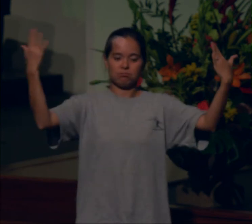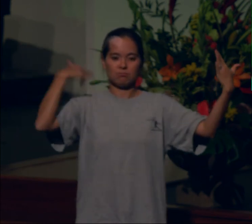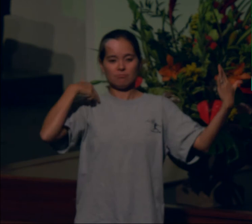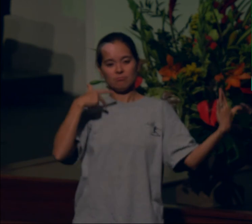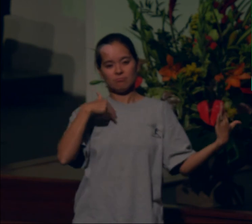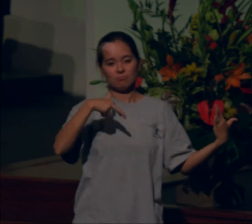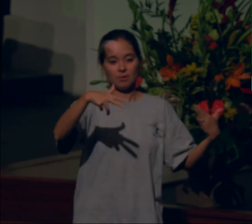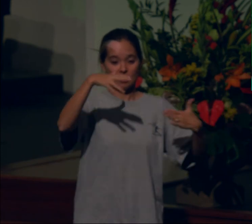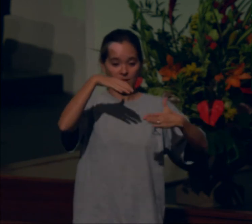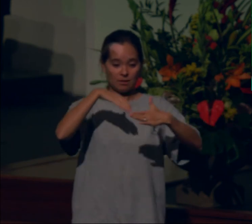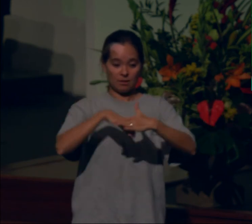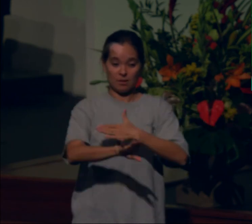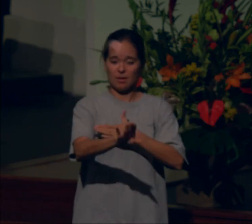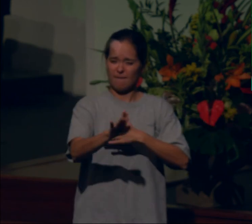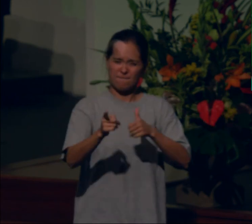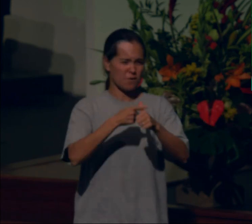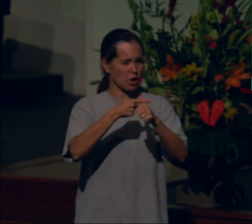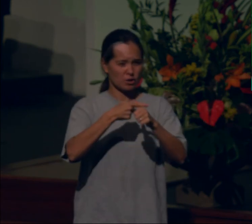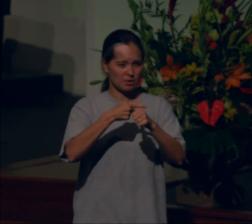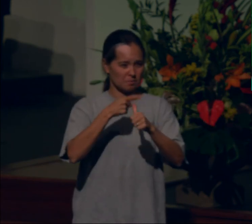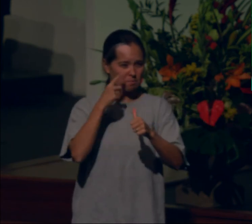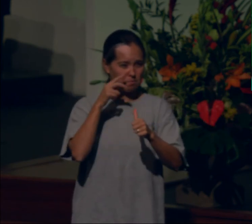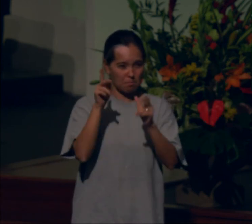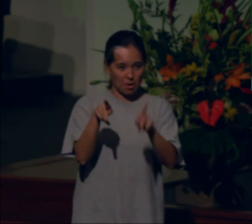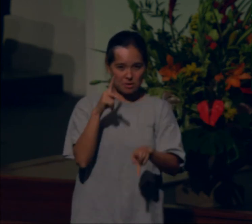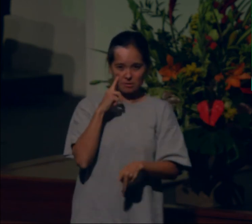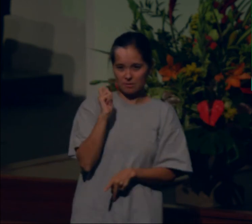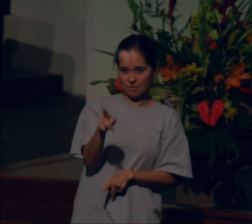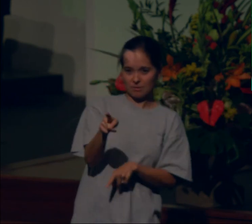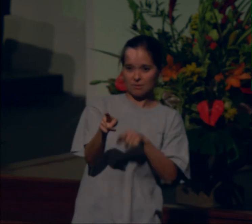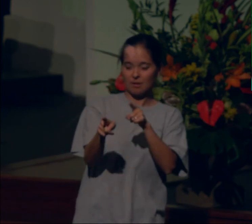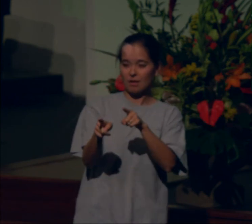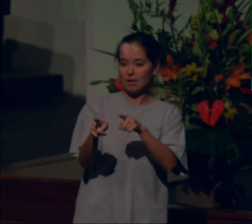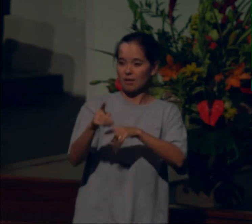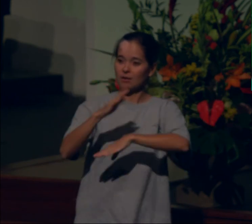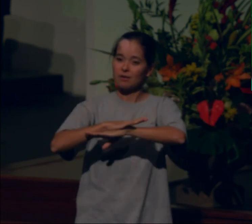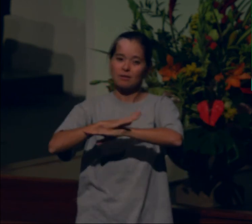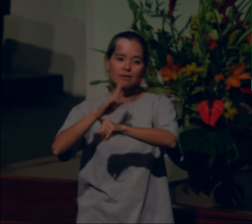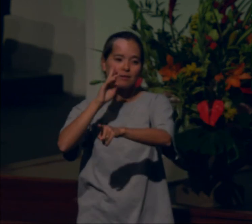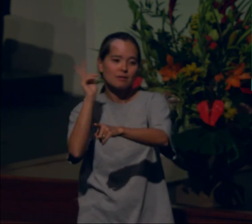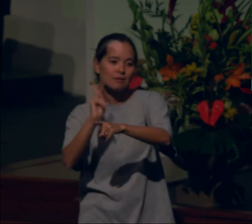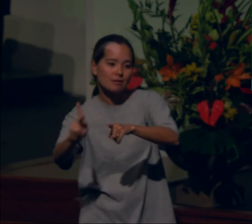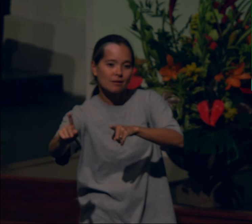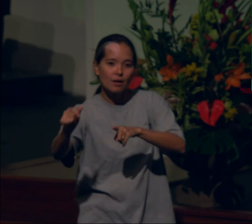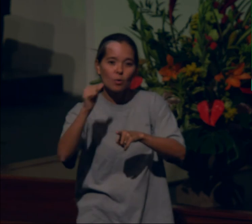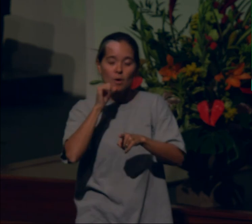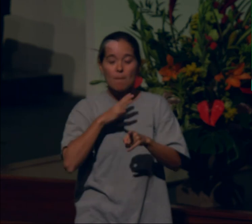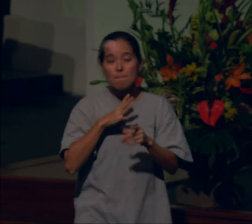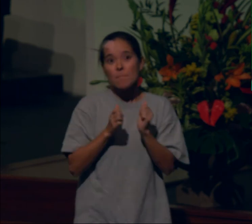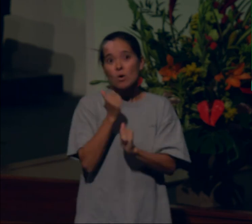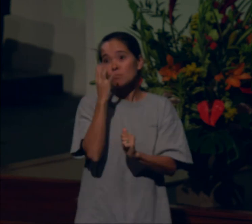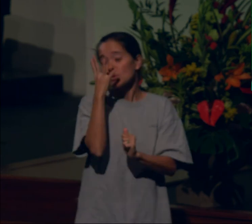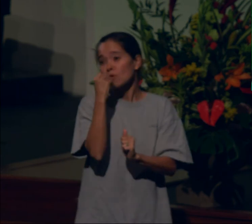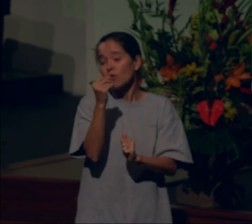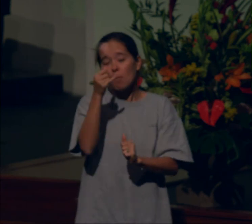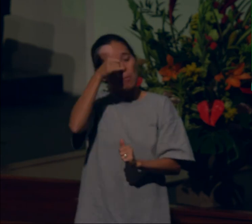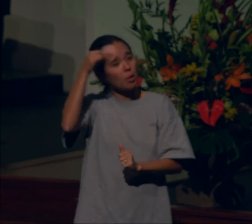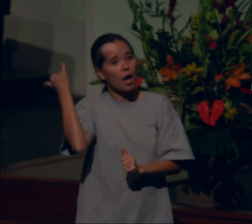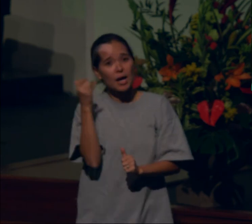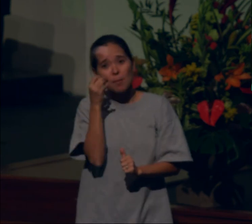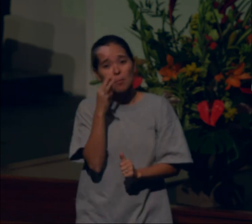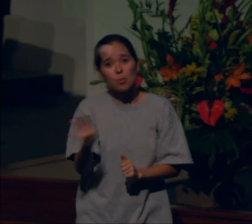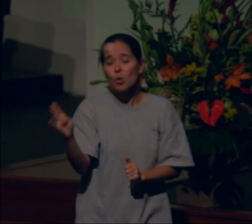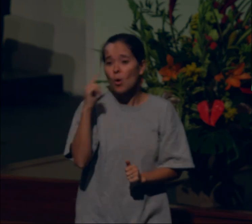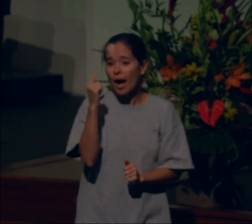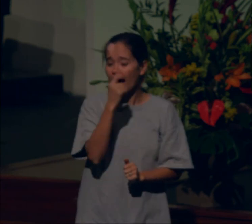inside, the very first person I saw was behind the information desk, the most beautiful blonde-haired, blue-eyed lady I